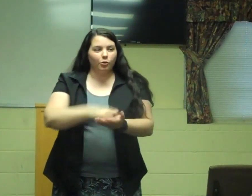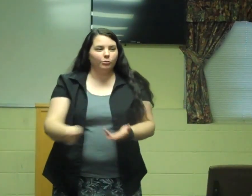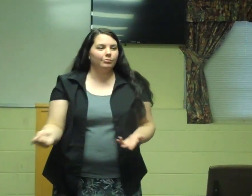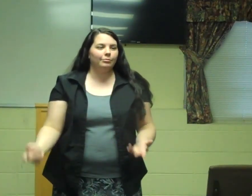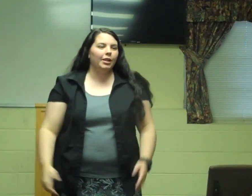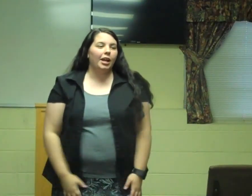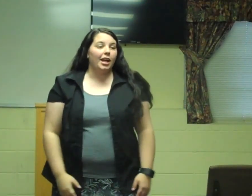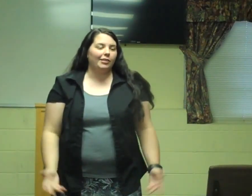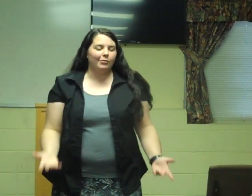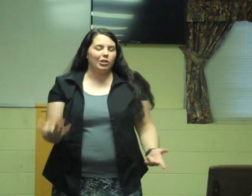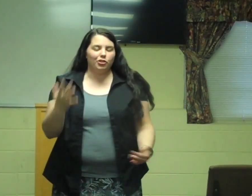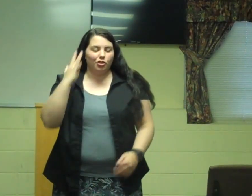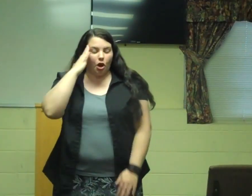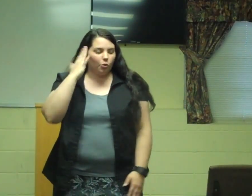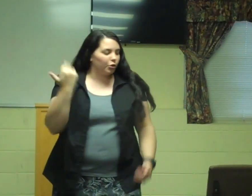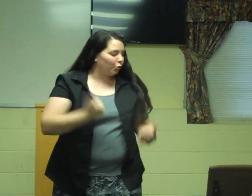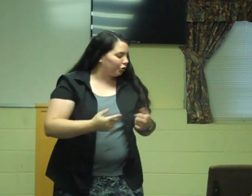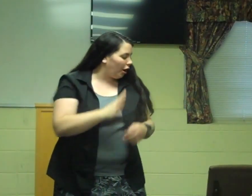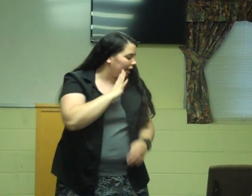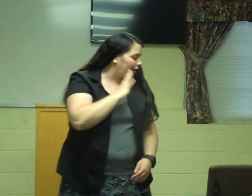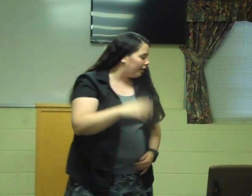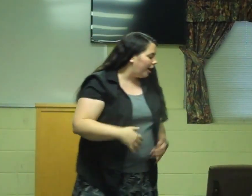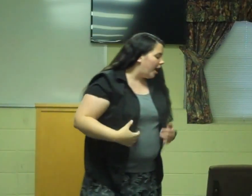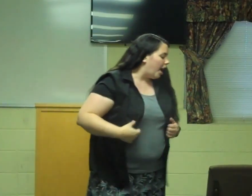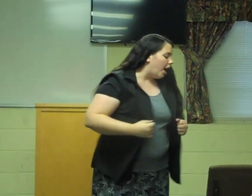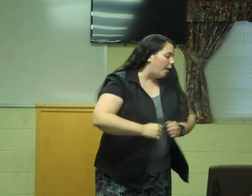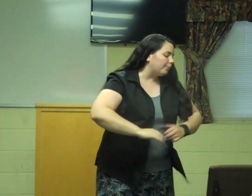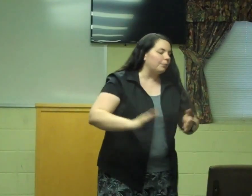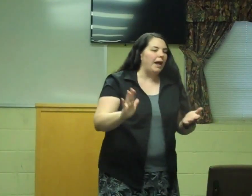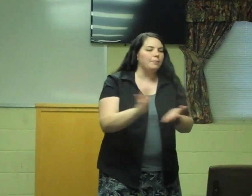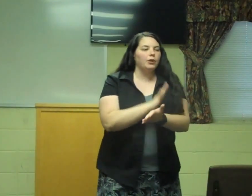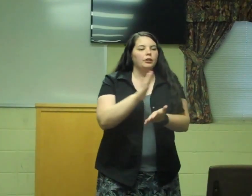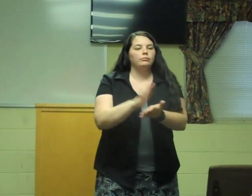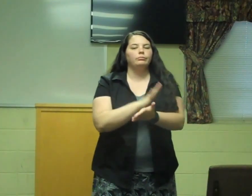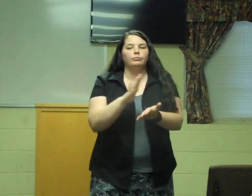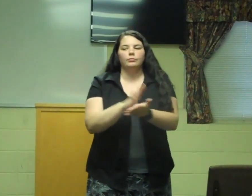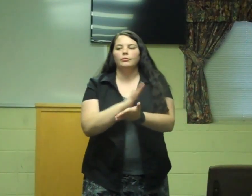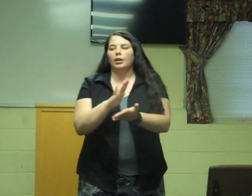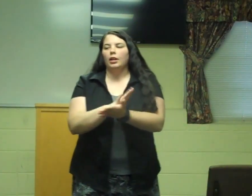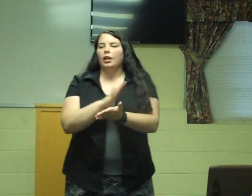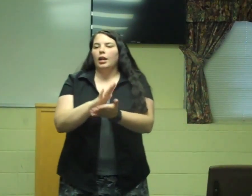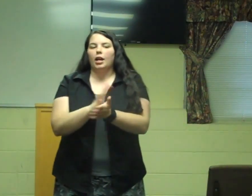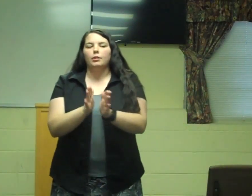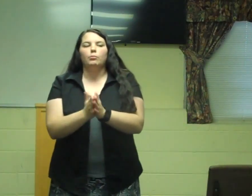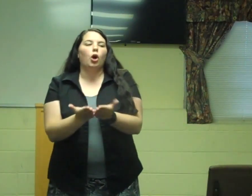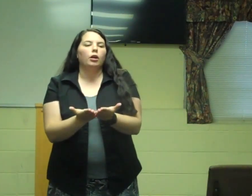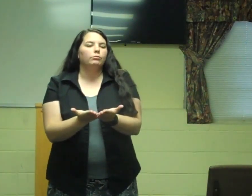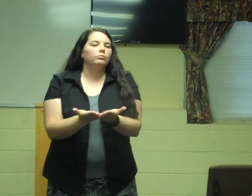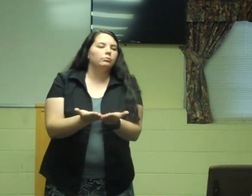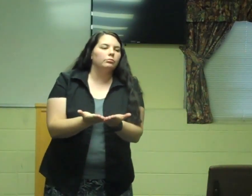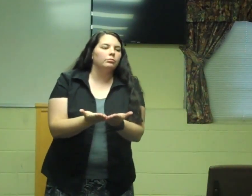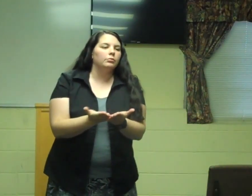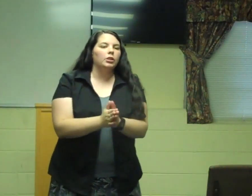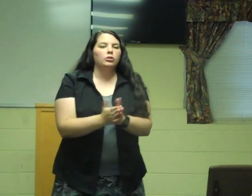pencil? They just know which one you're talking about. Paper, and then book.